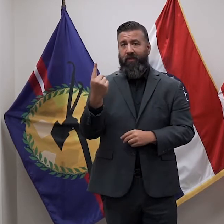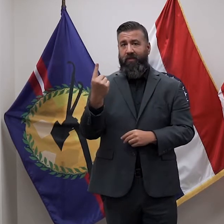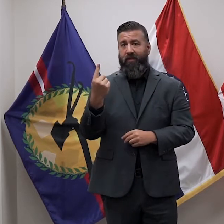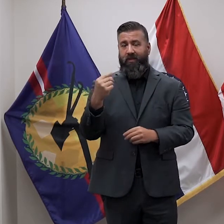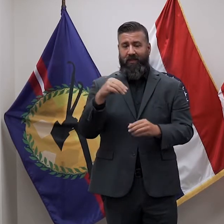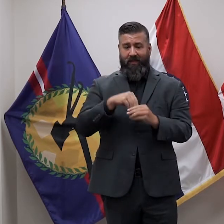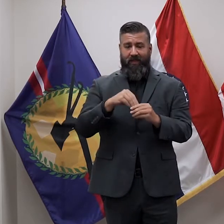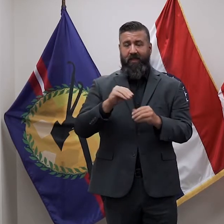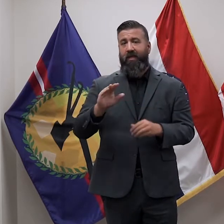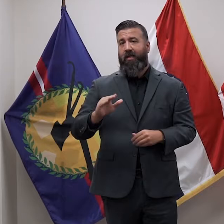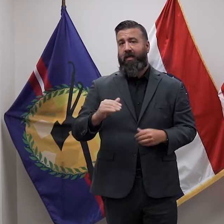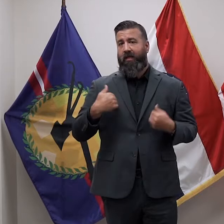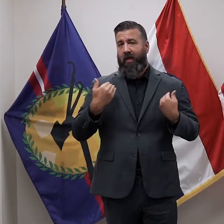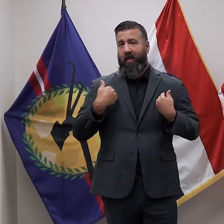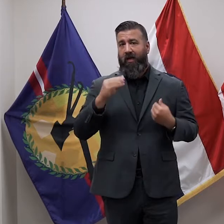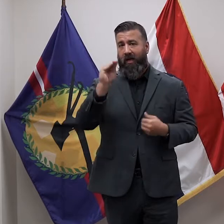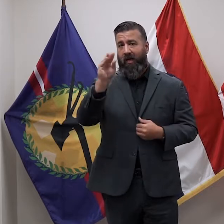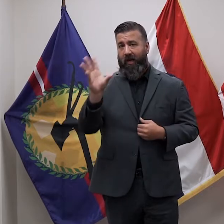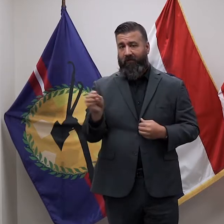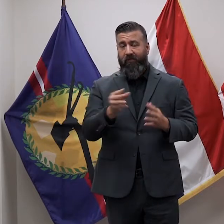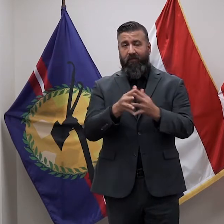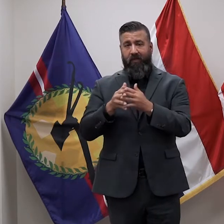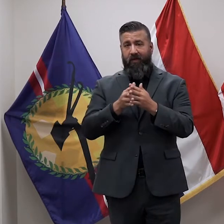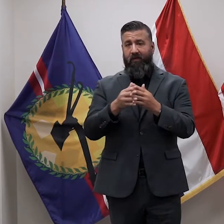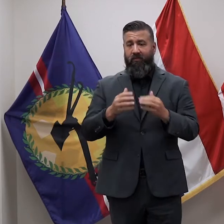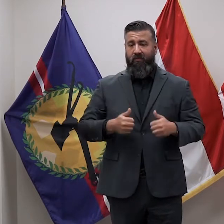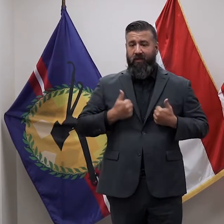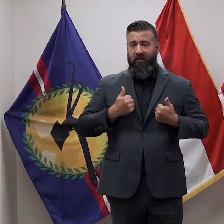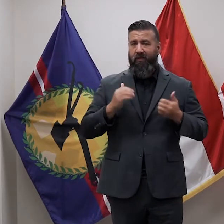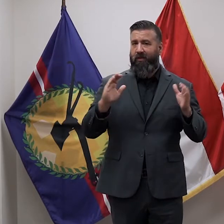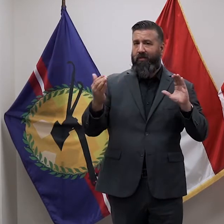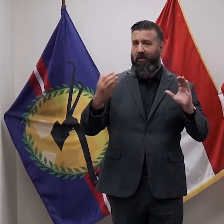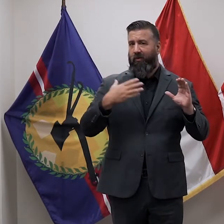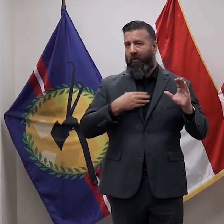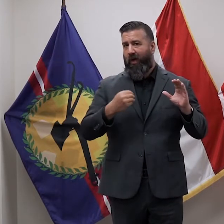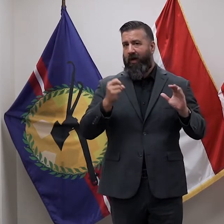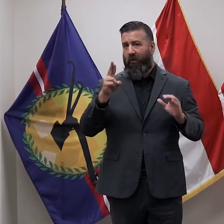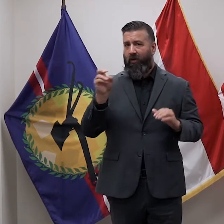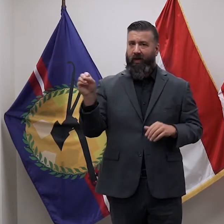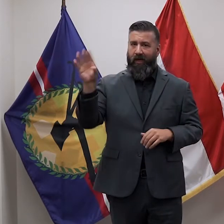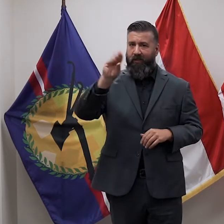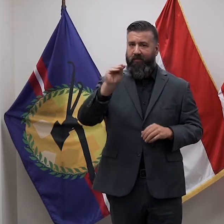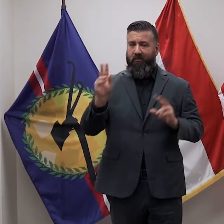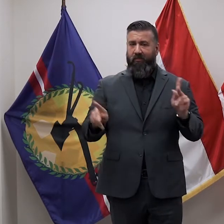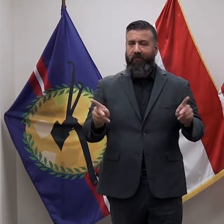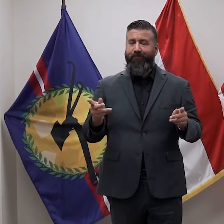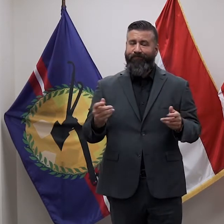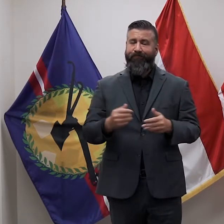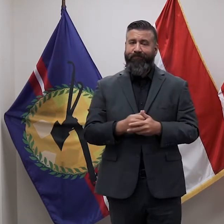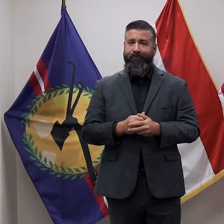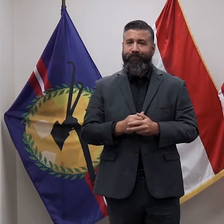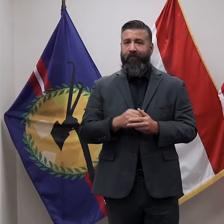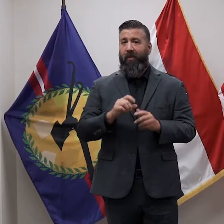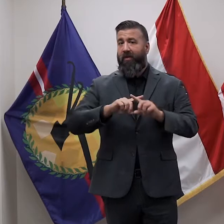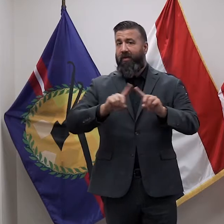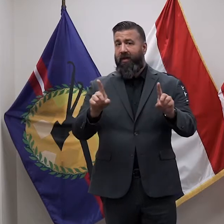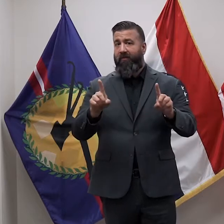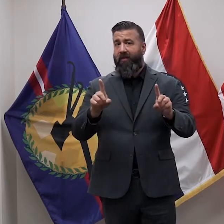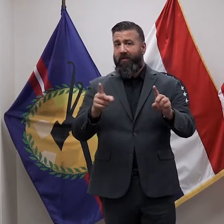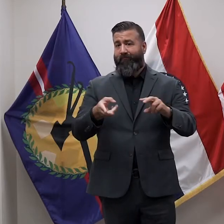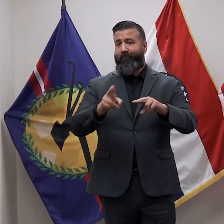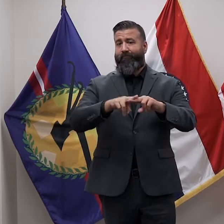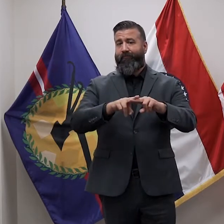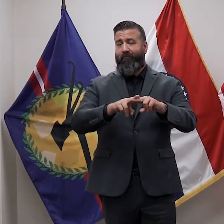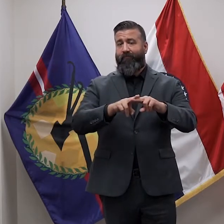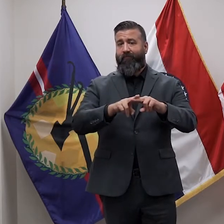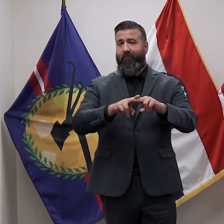our young African American residents in St. Louis County versus white or Asian residents in St. Louis County as well. So there is a difference in uptake. And so